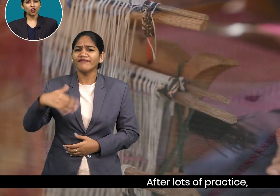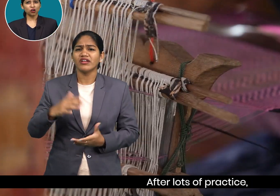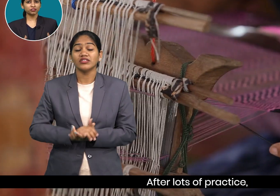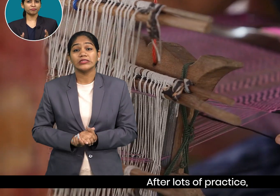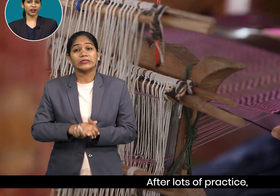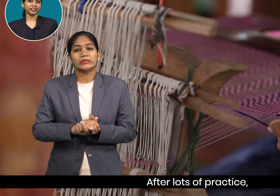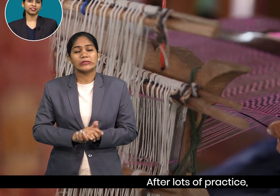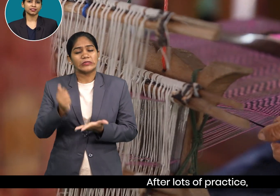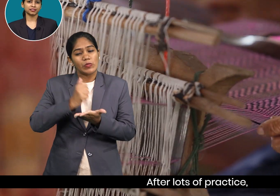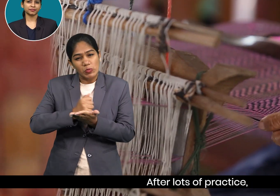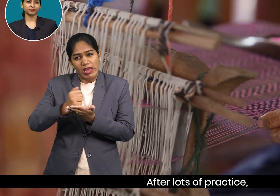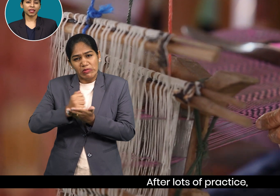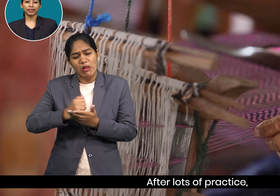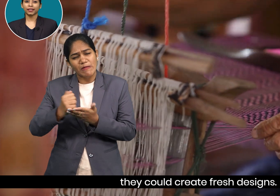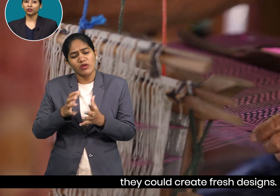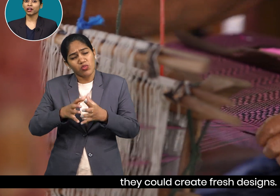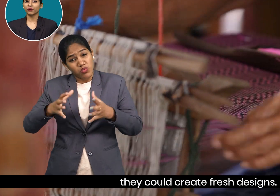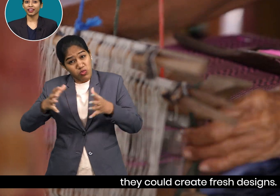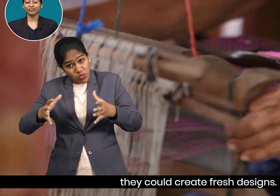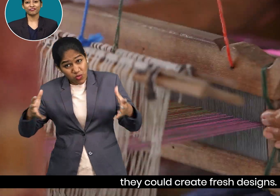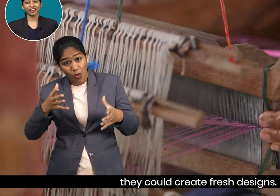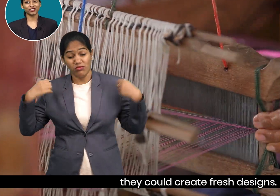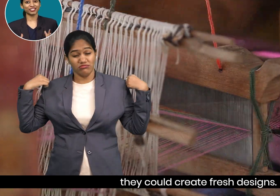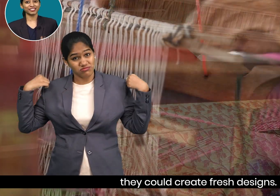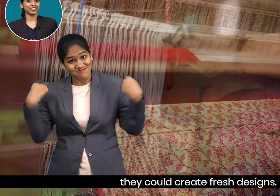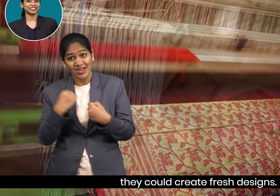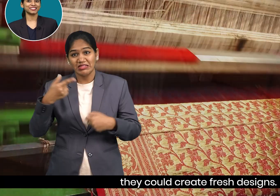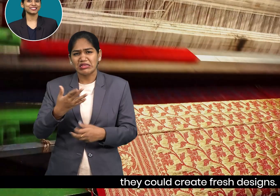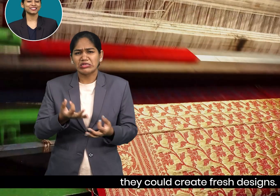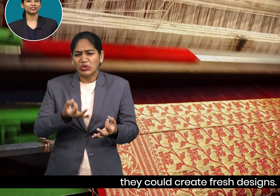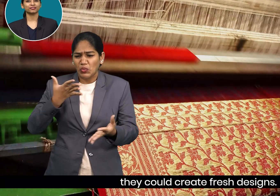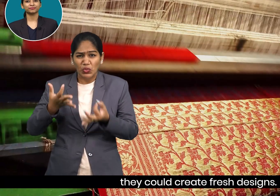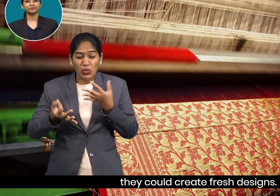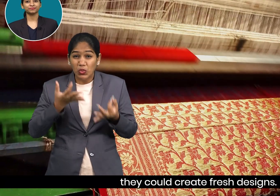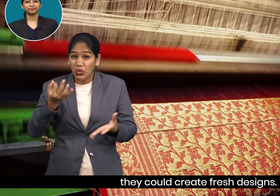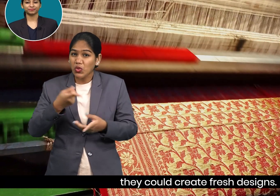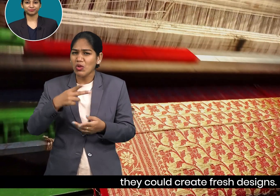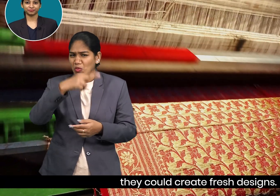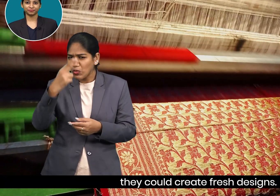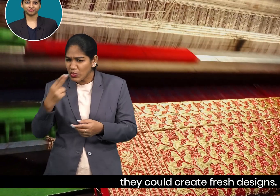After lots of practice, they could create fresh designs.